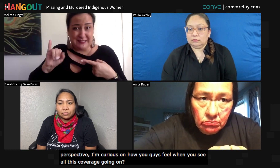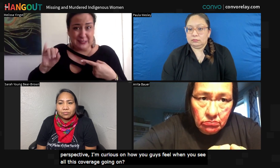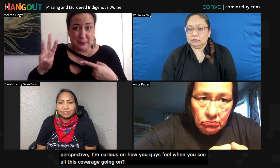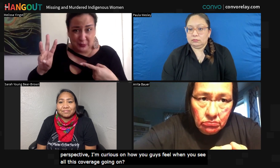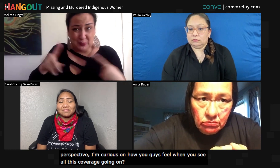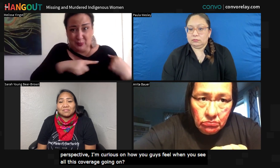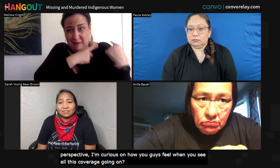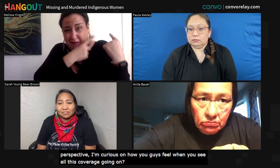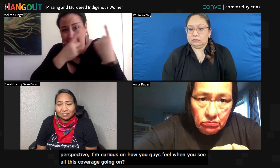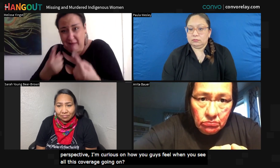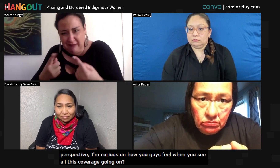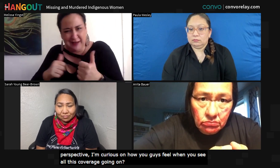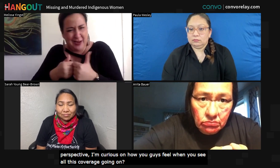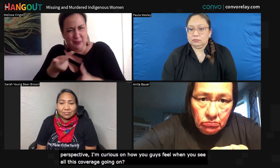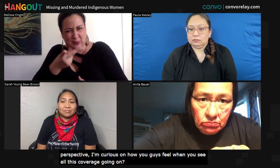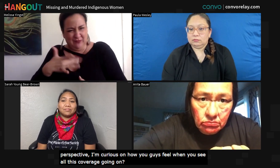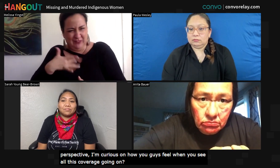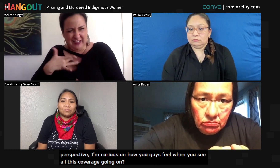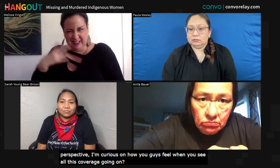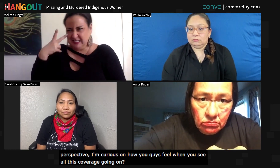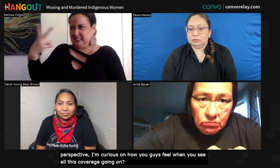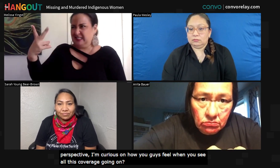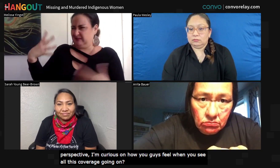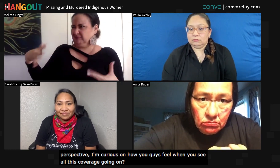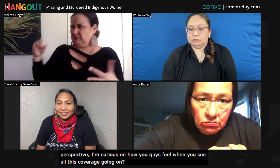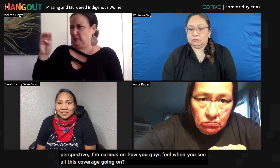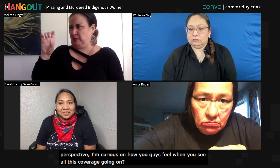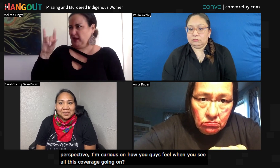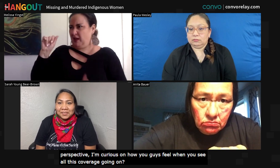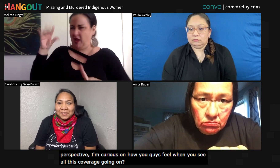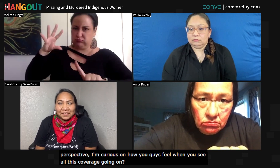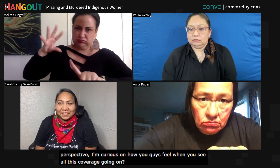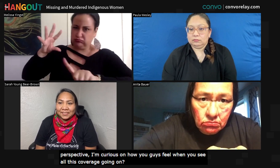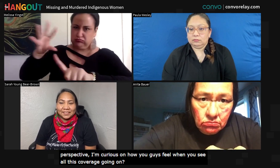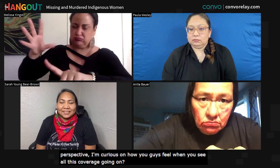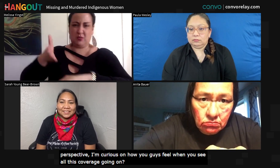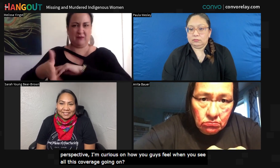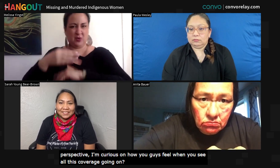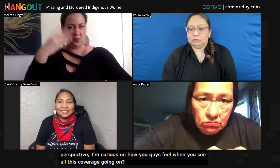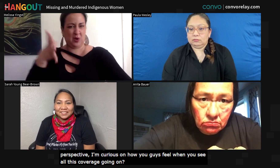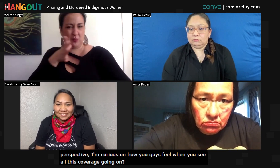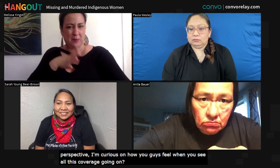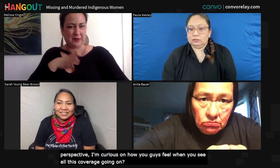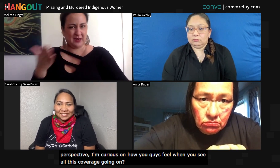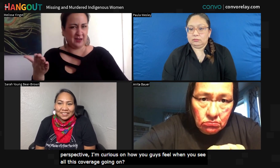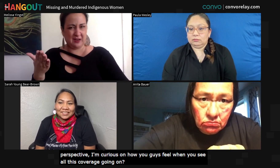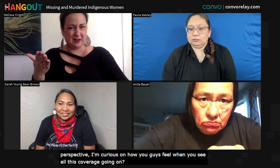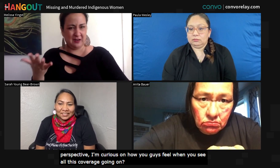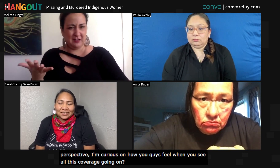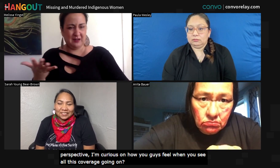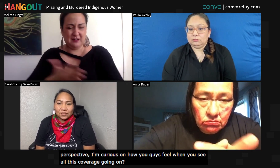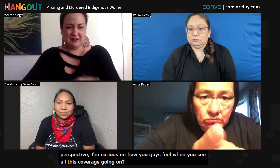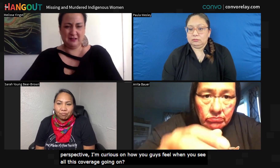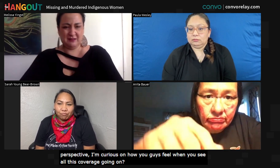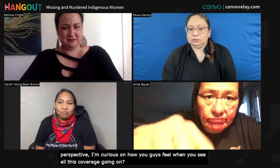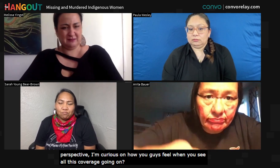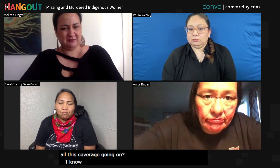Because I know that you've been trying to spread awareness for MMIW, and now all of a sudden you see all this coverage over this white woman. How does